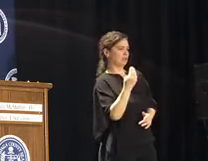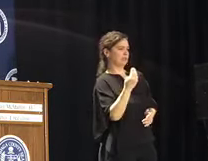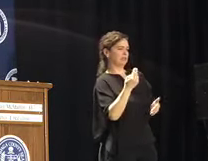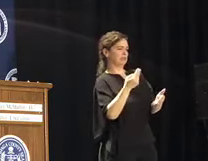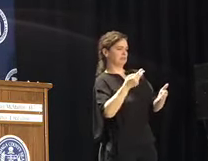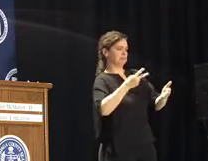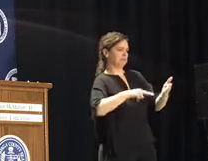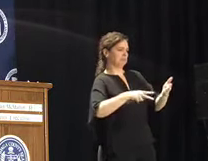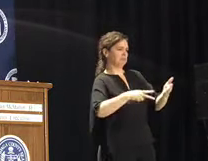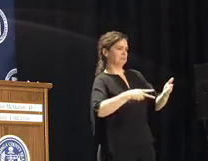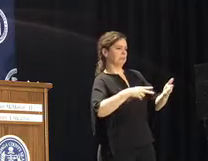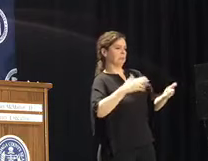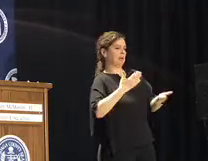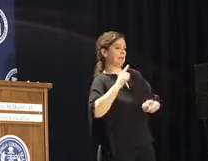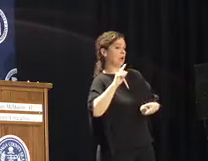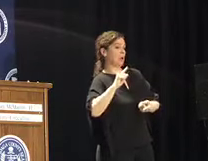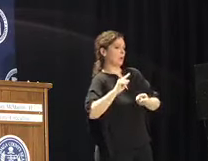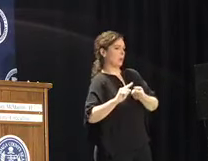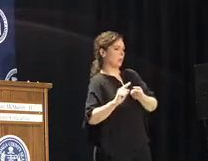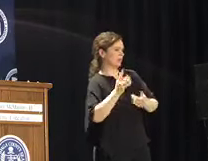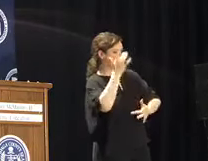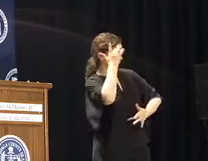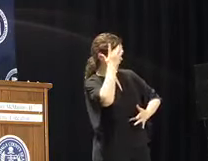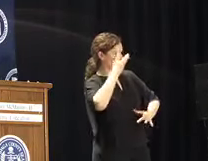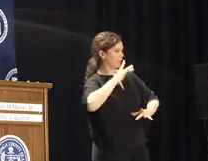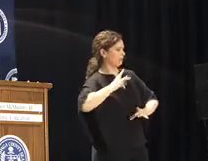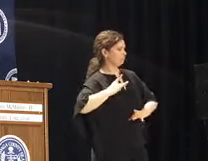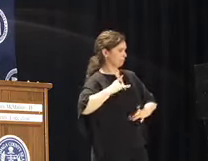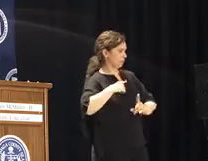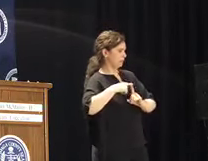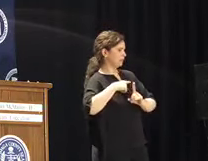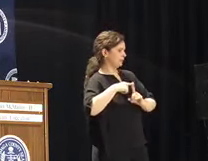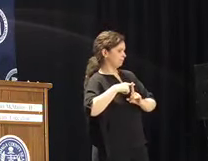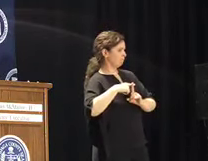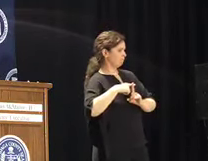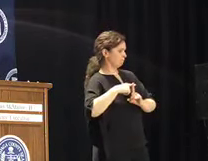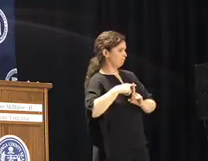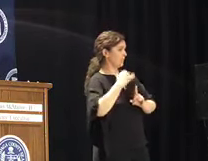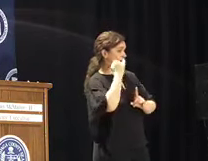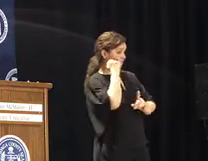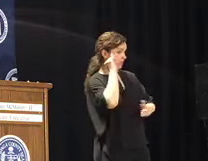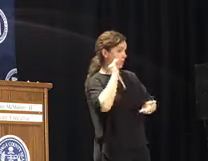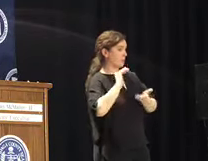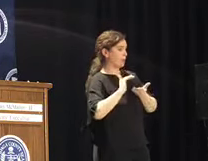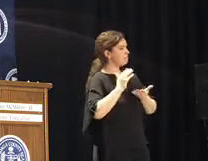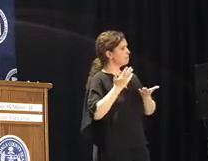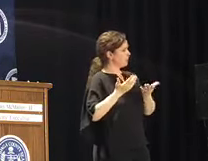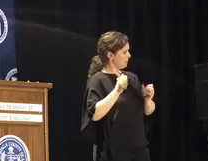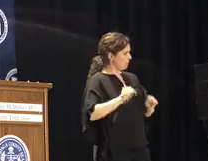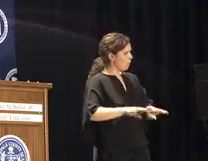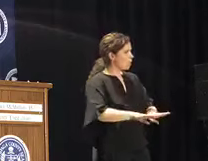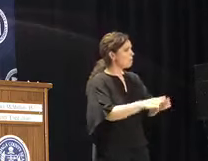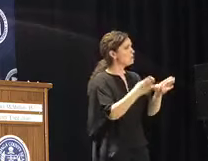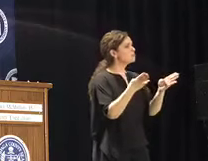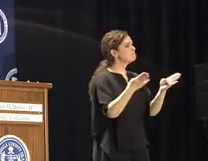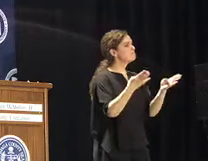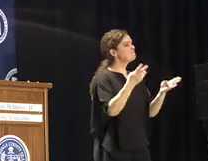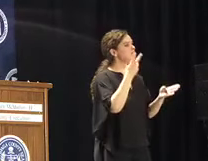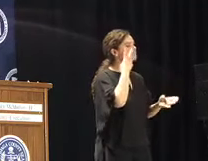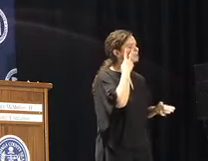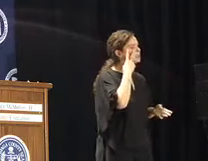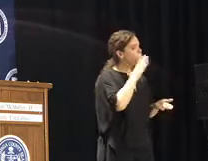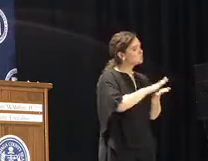surge. If we can see a curve flatten out a little bit, maybe, then maybe have 2 weeks more. And after the April 14th, you